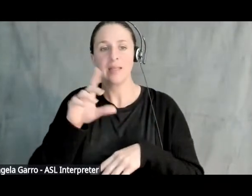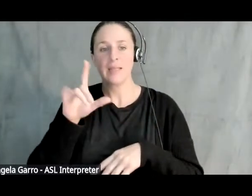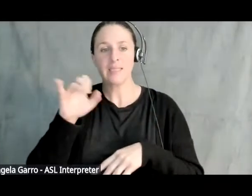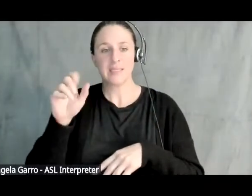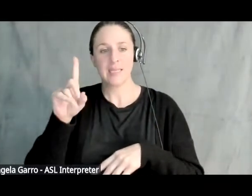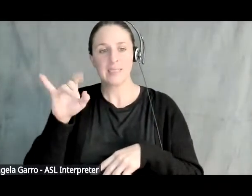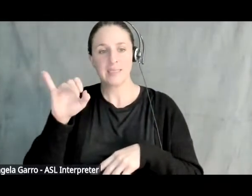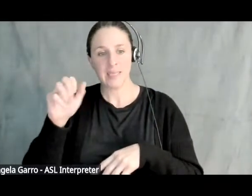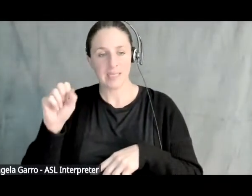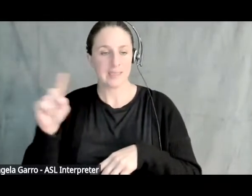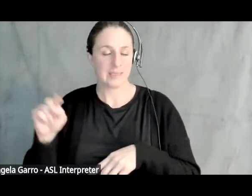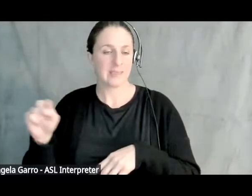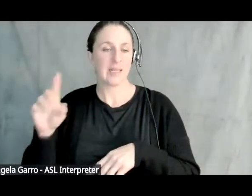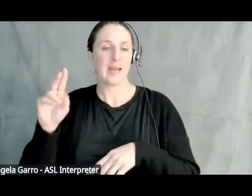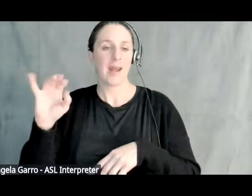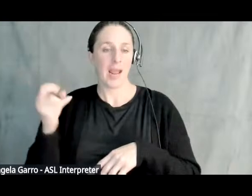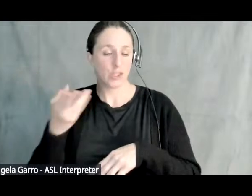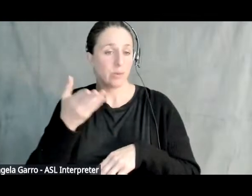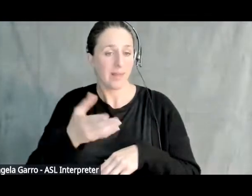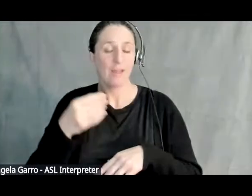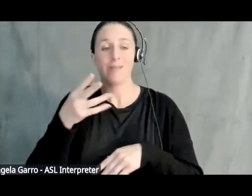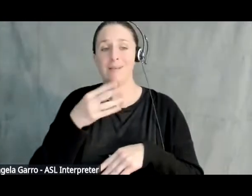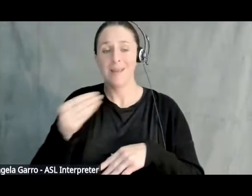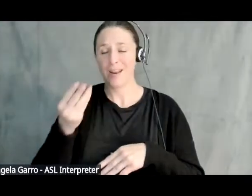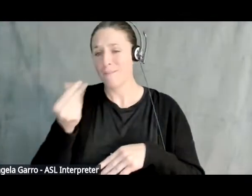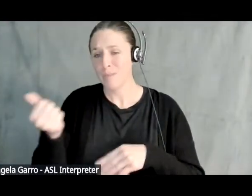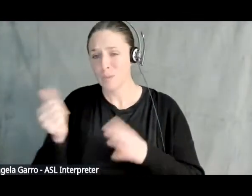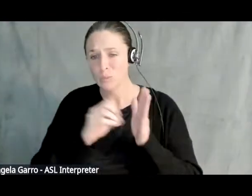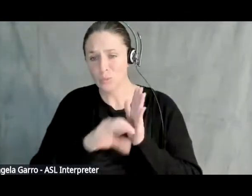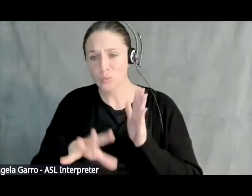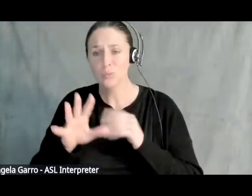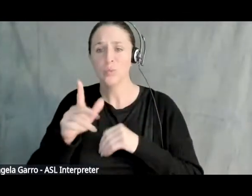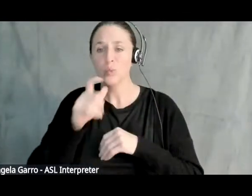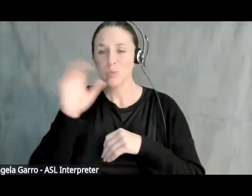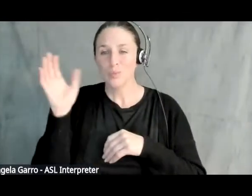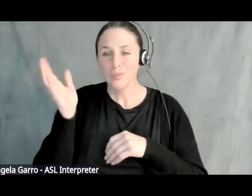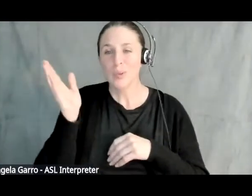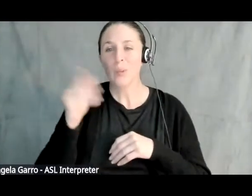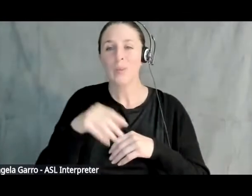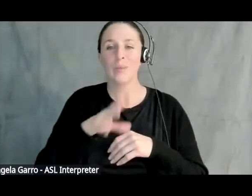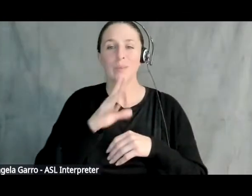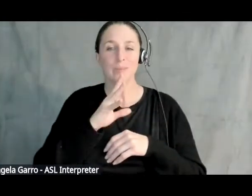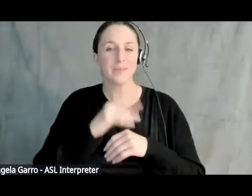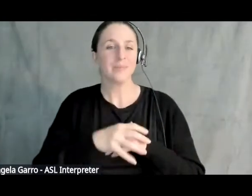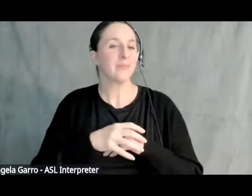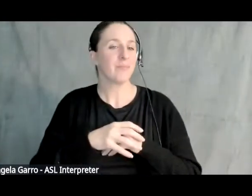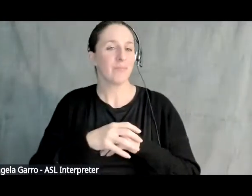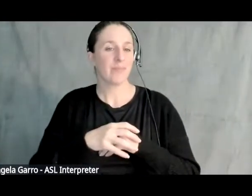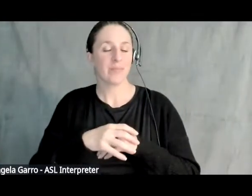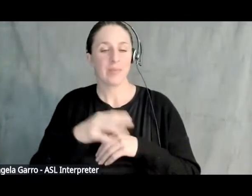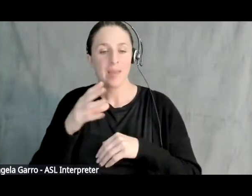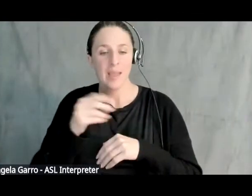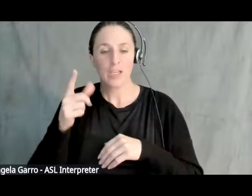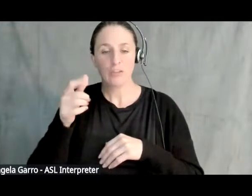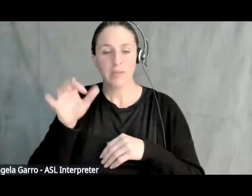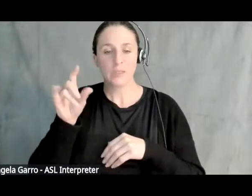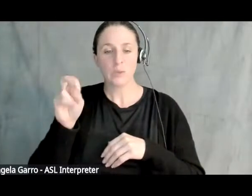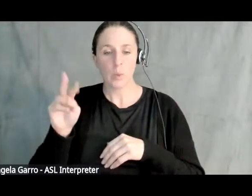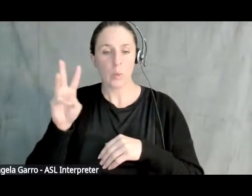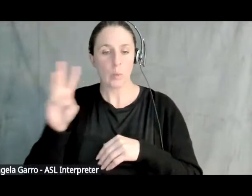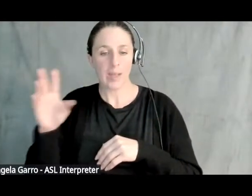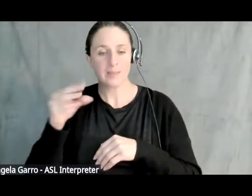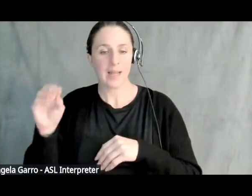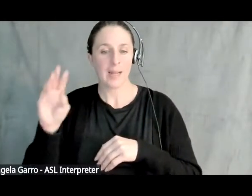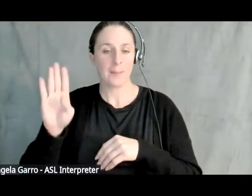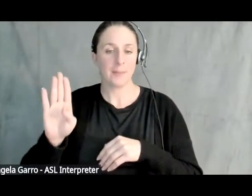there. And of course, all the couple students that spoke and also Greystone West and BHM Construction